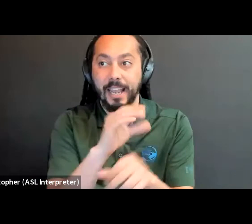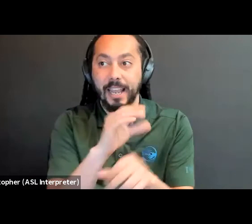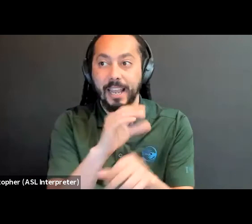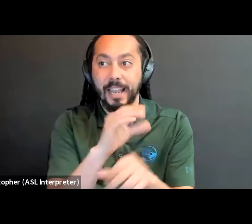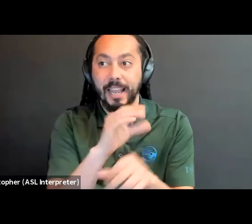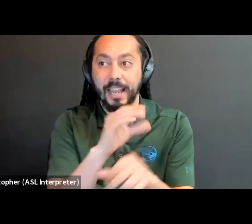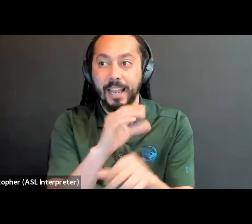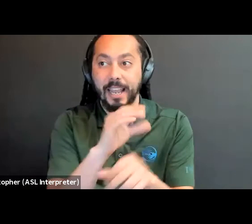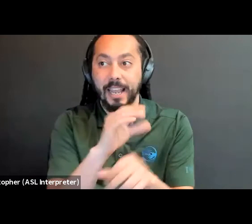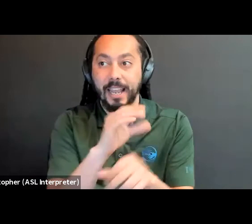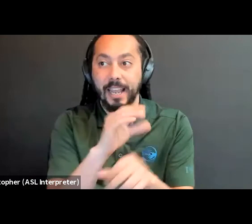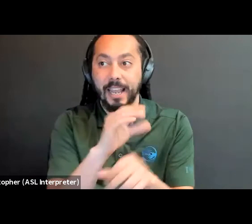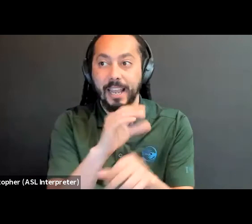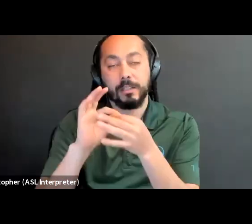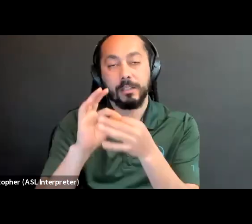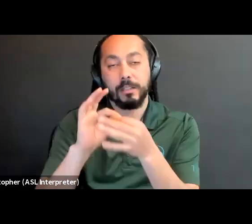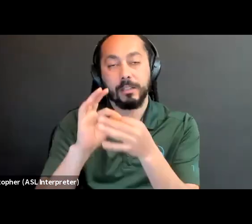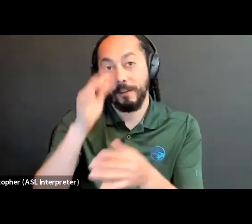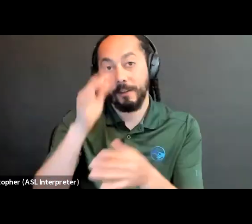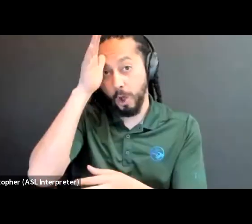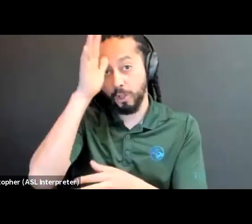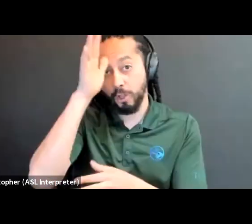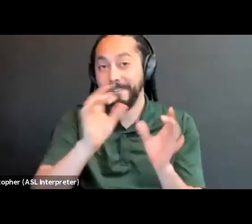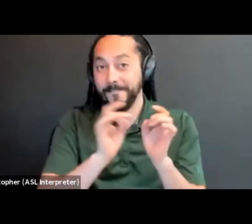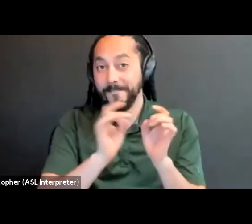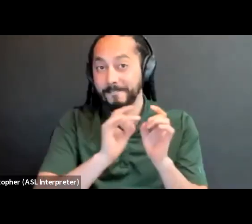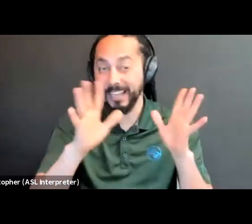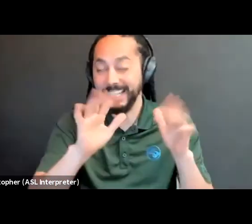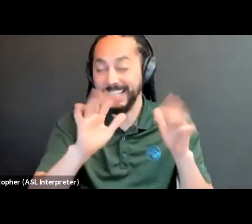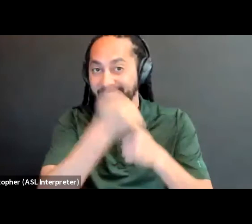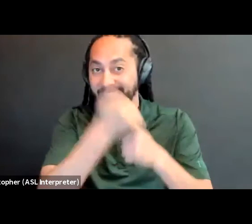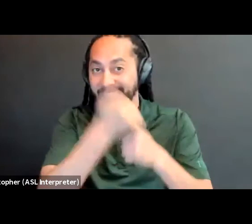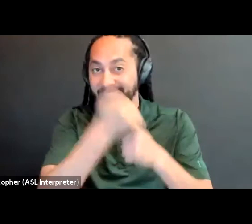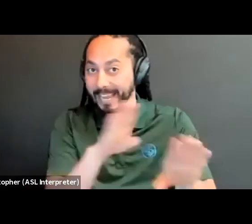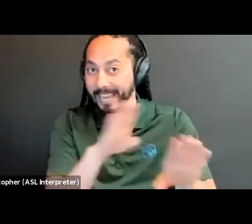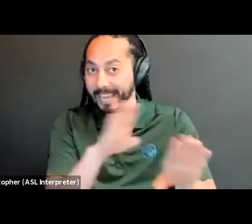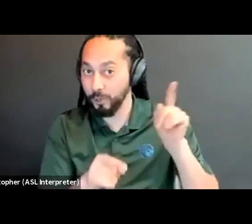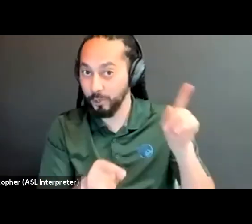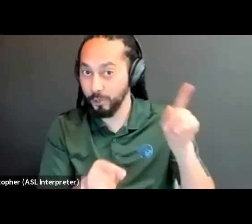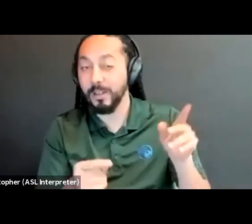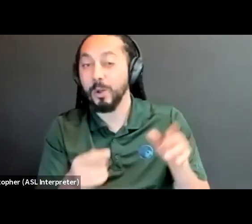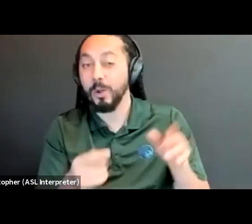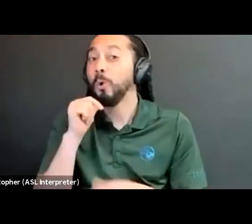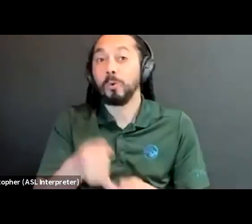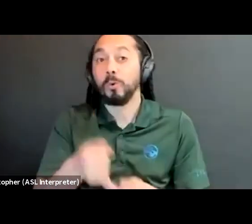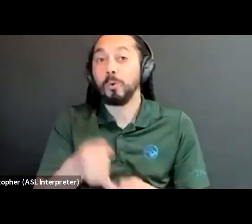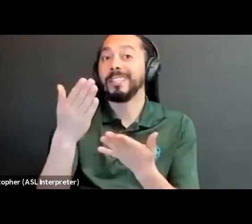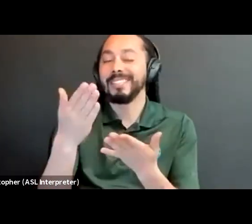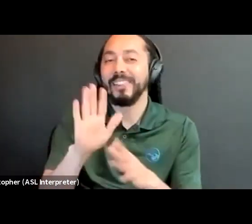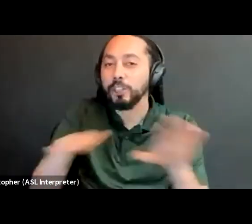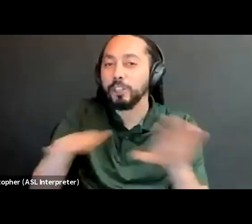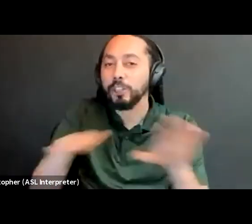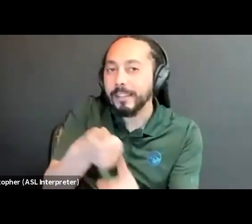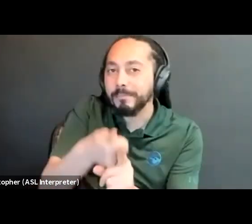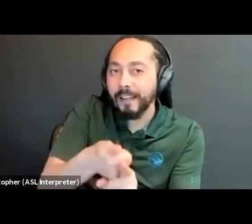father's violent, dangerous, and problematic behaviors had been raised by the child himself, by the